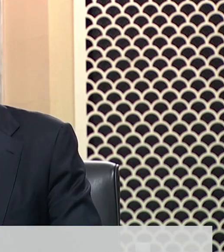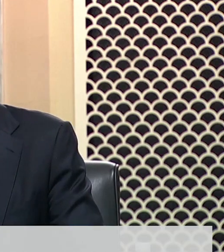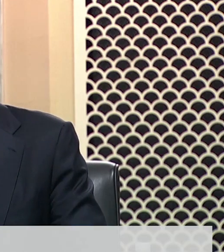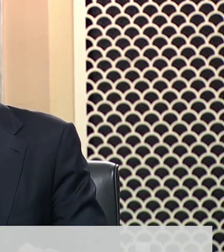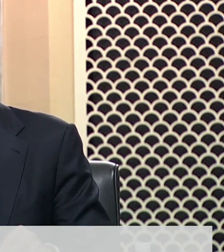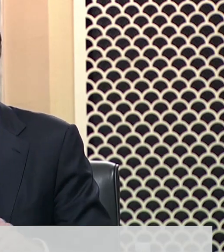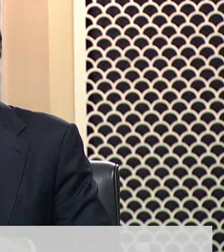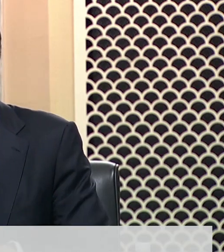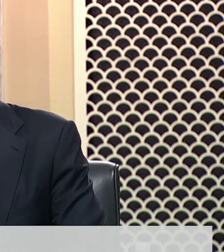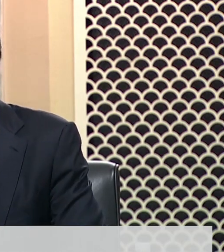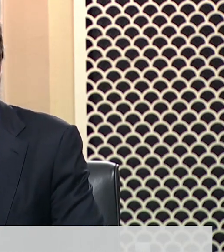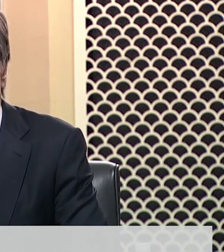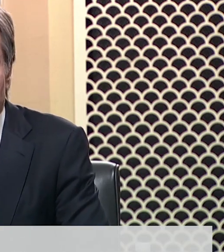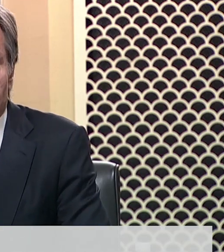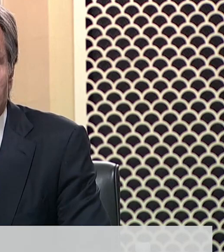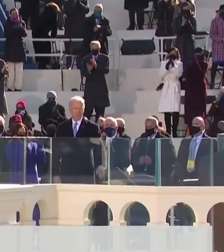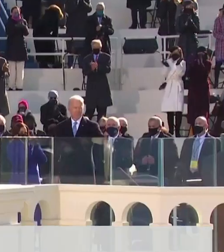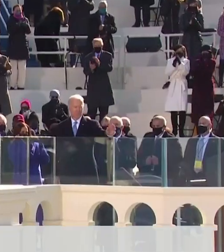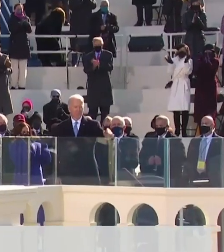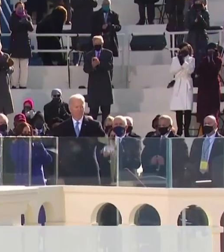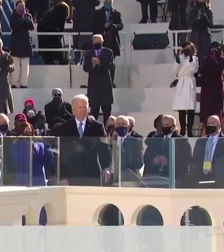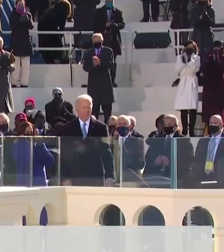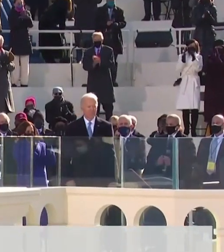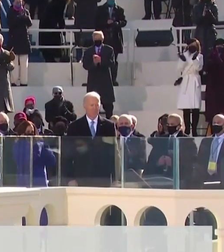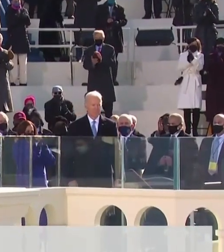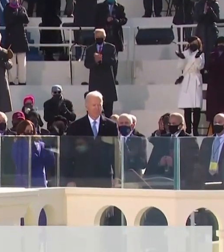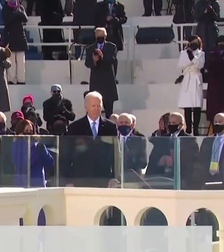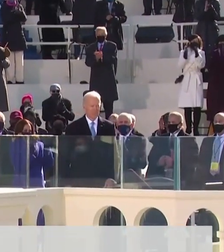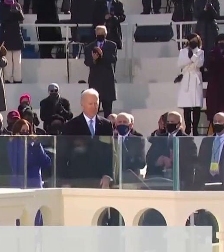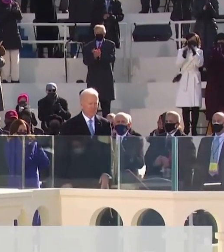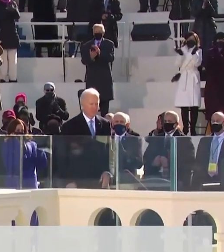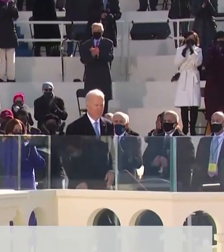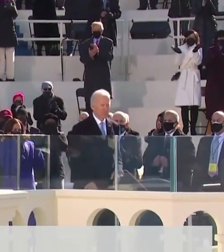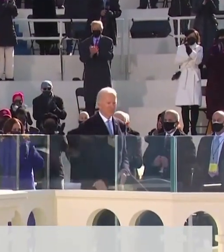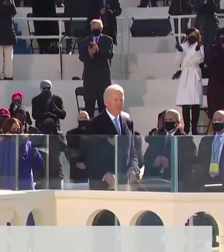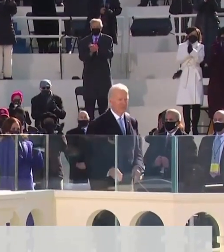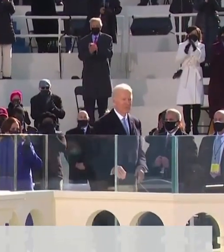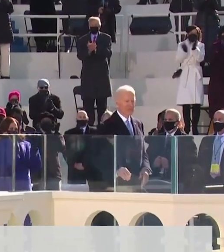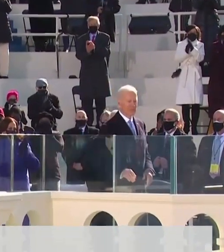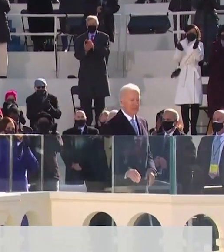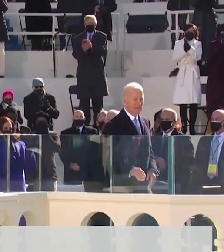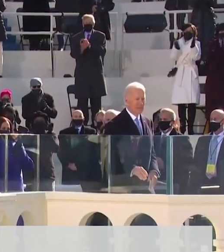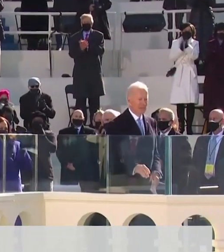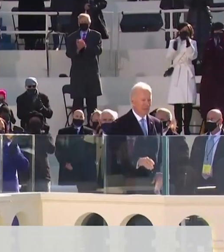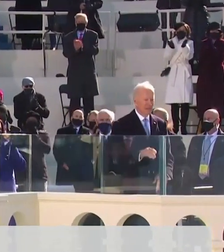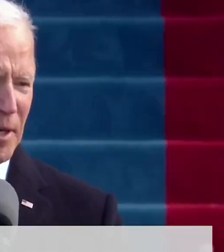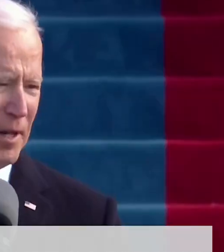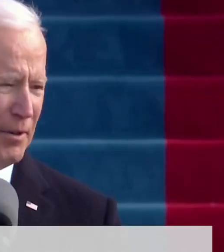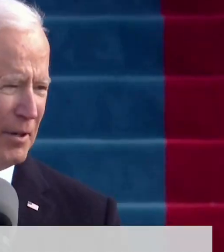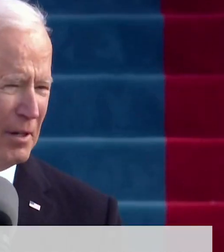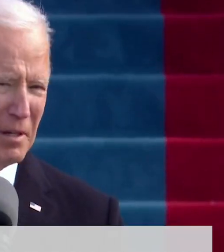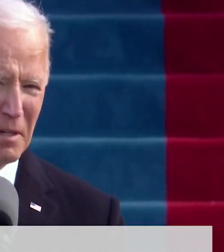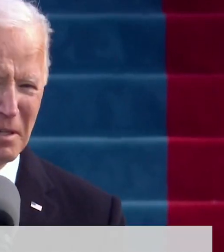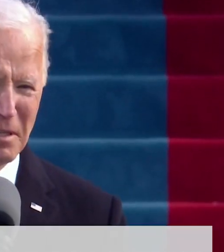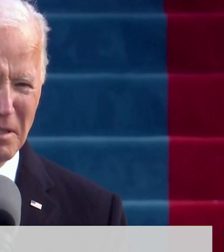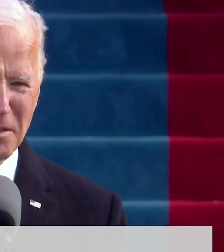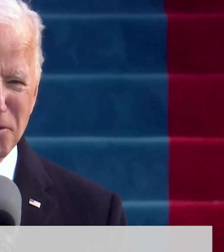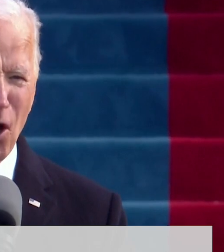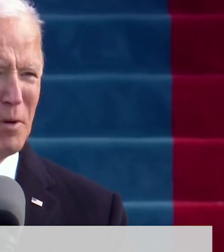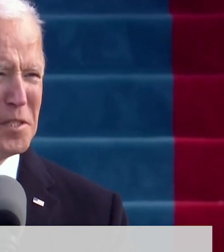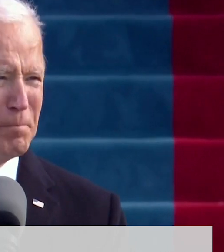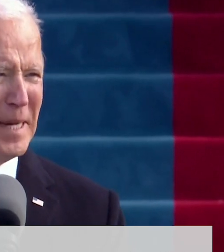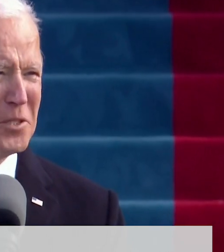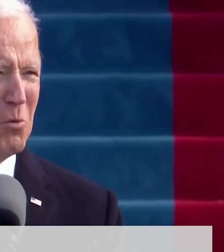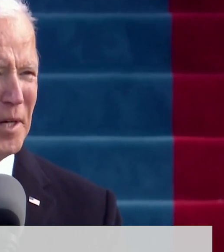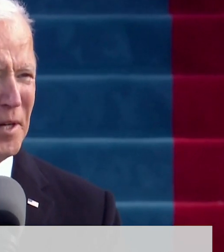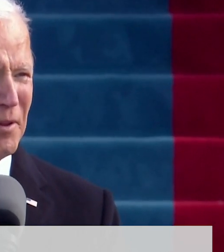no surprise to see Biden declaring his intention to rejoin the World Health Organization soon after he